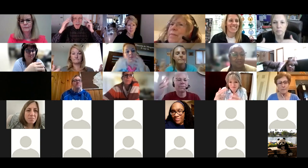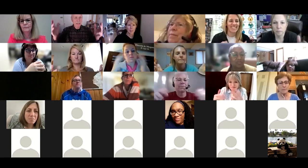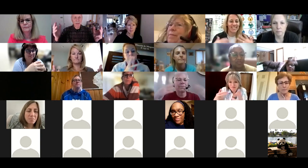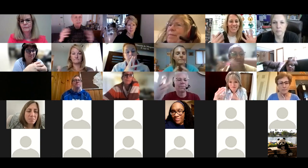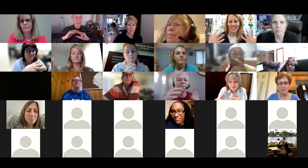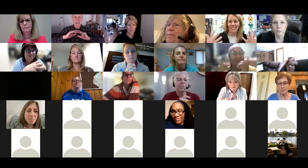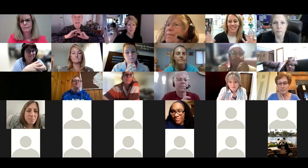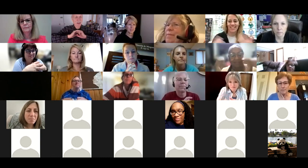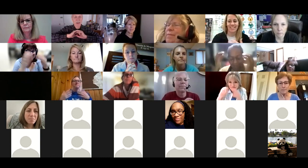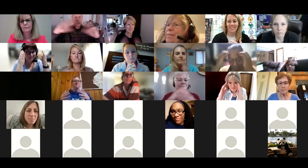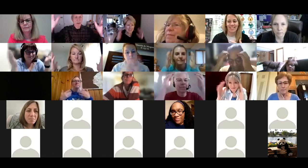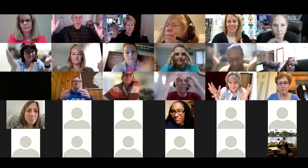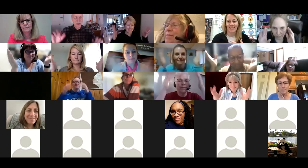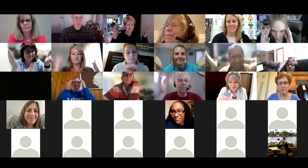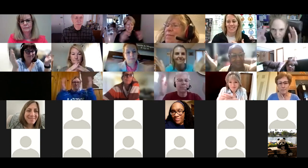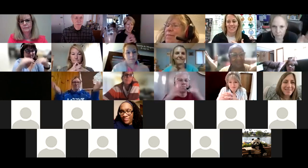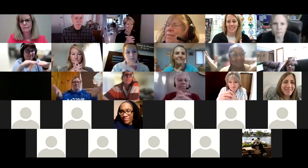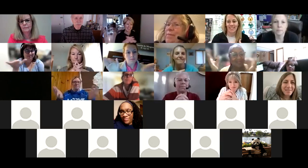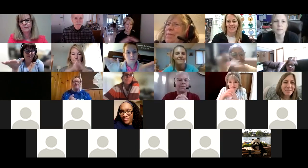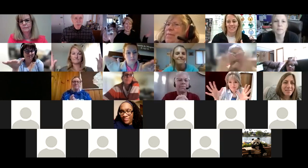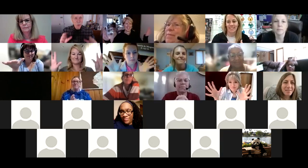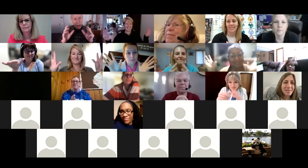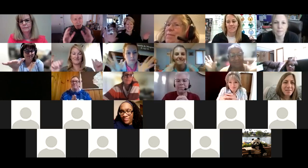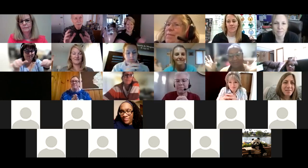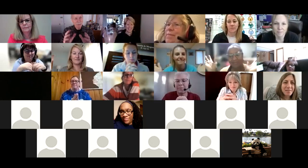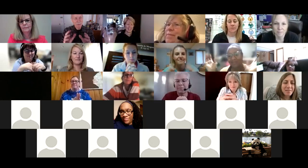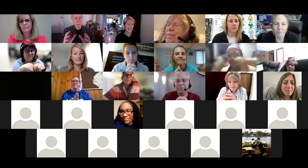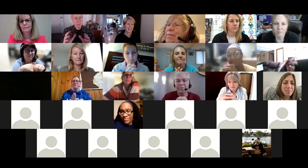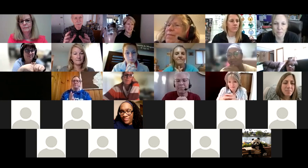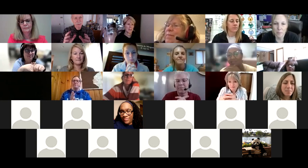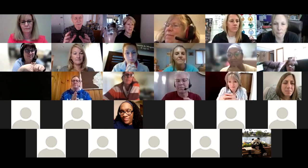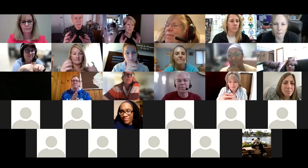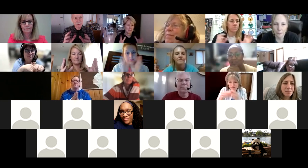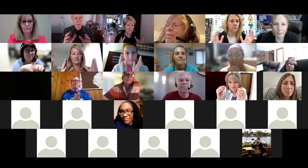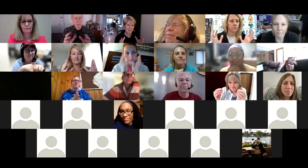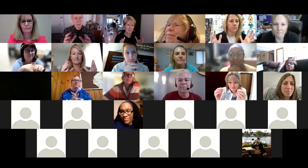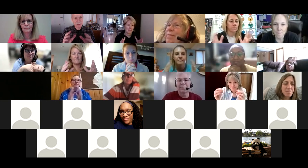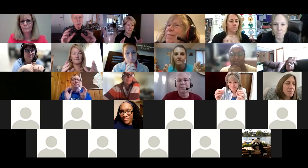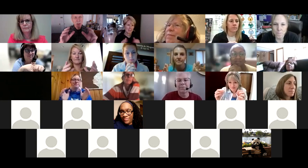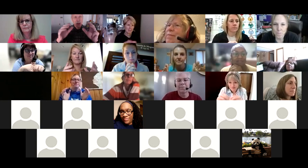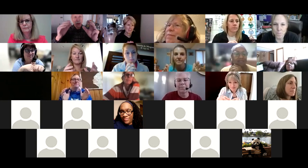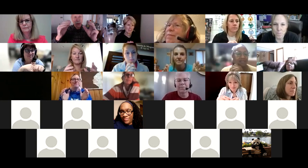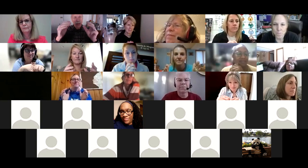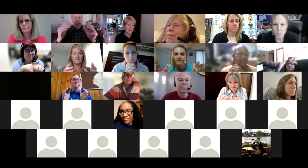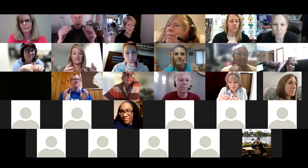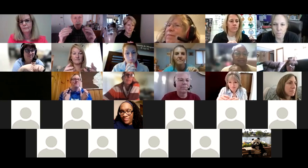crazy, this, I know, this is crazy. What if you had some